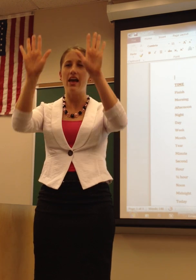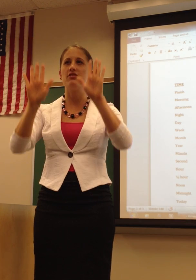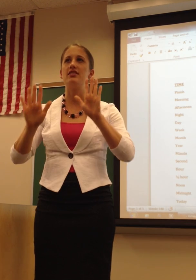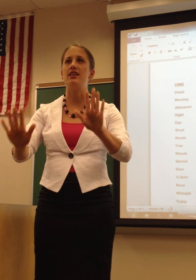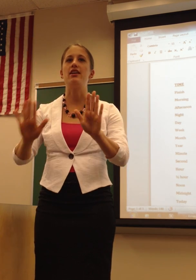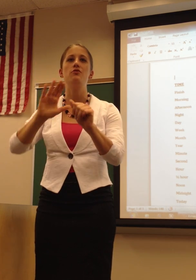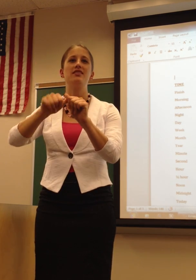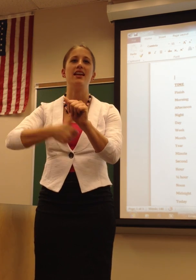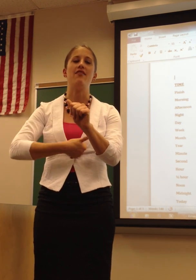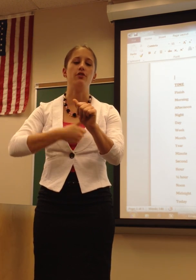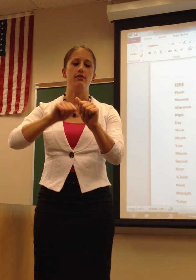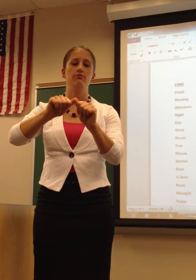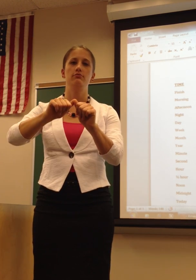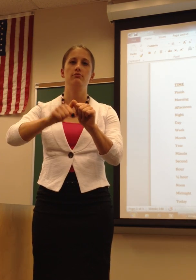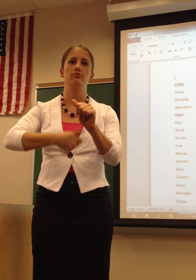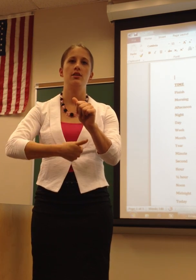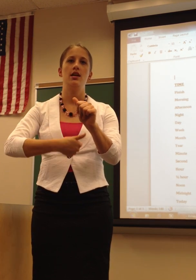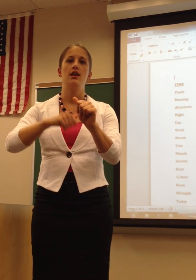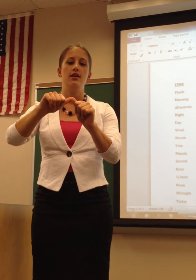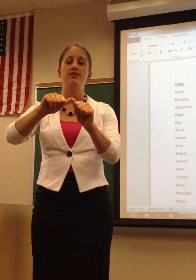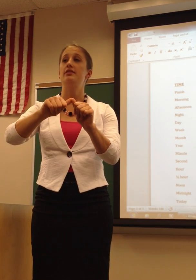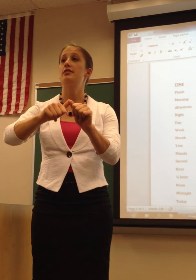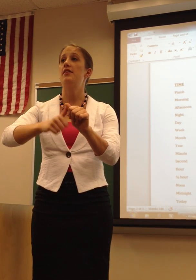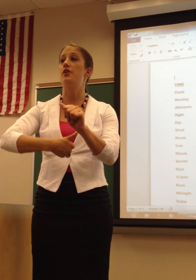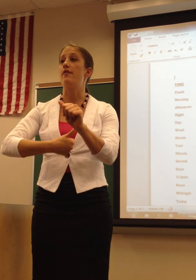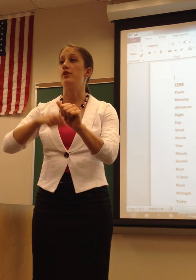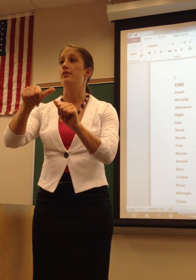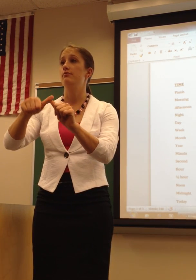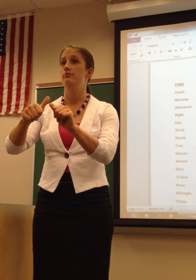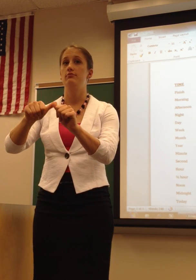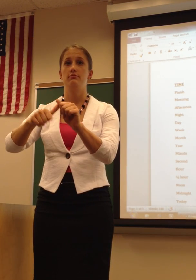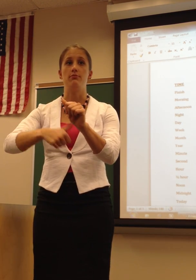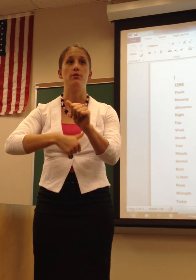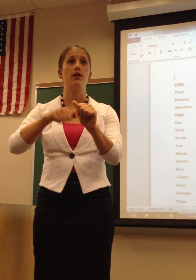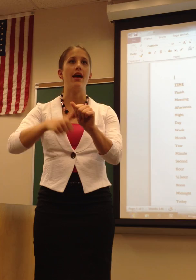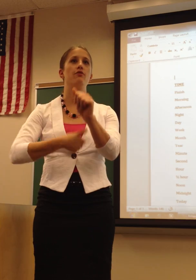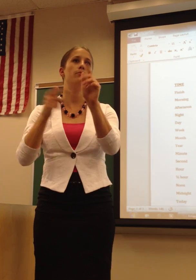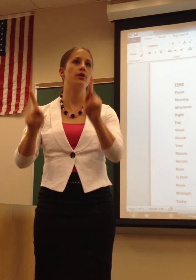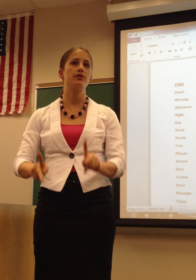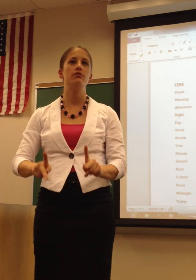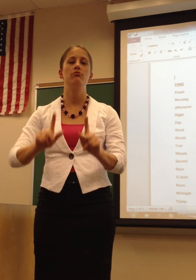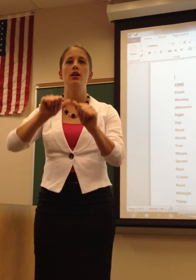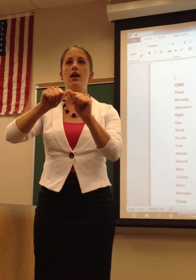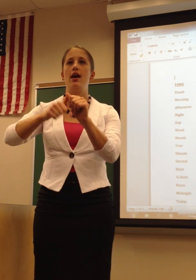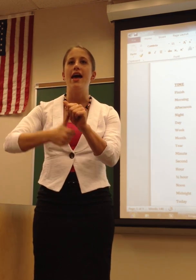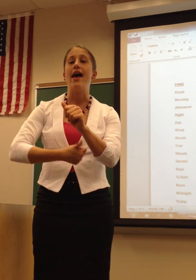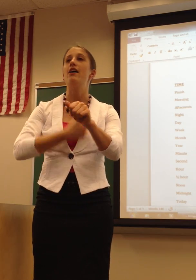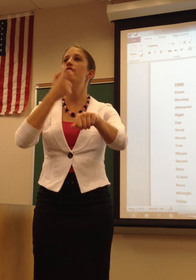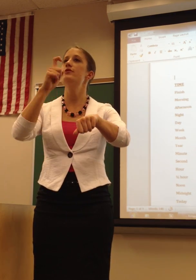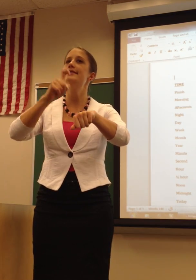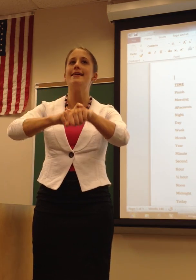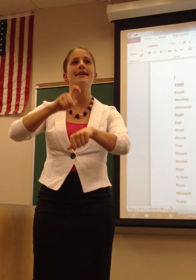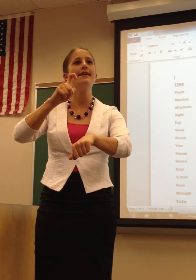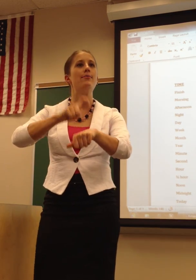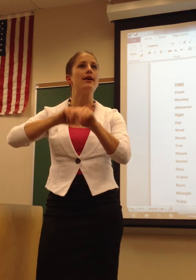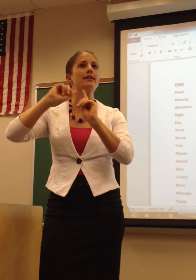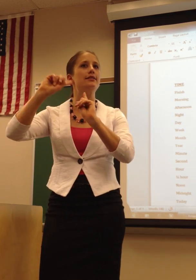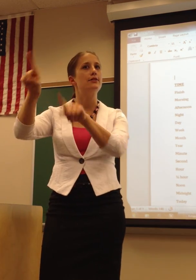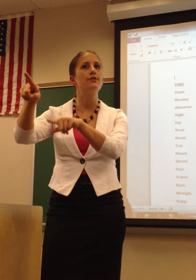every Sunday. You would sign every. Okay. This is a sign for every. Remember, every person. Every time I go